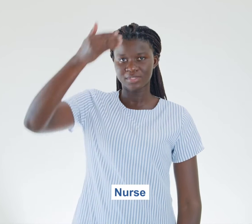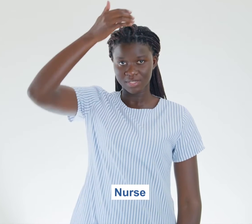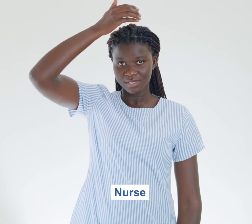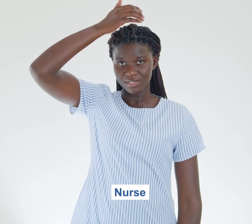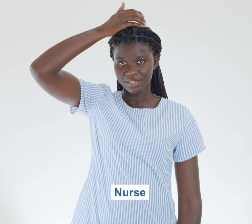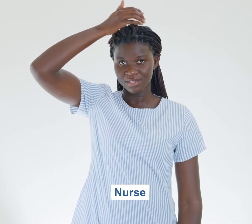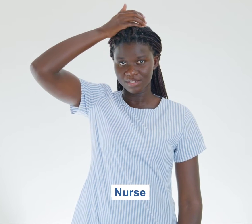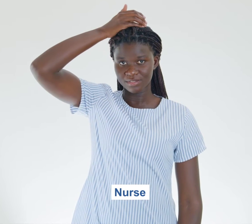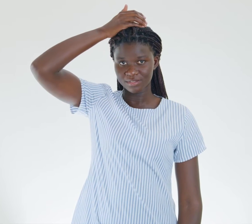Nurse,